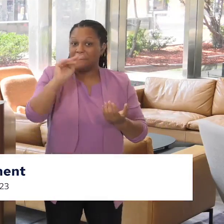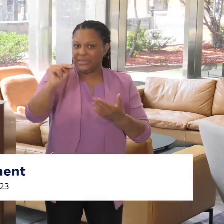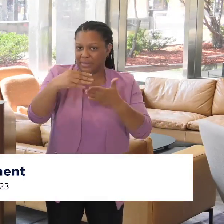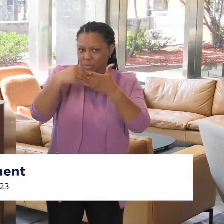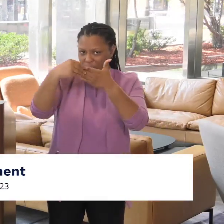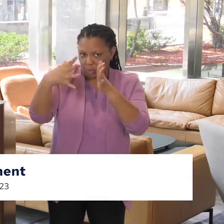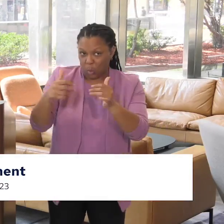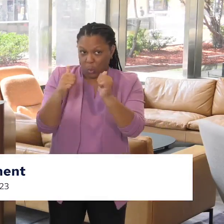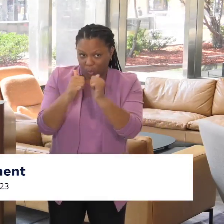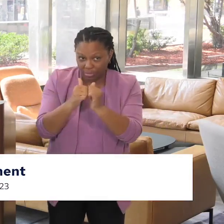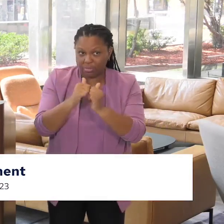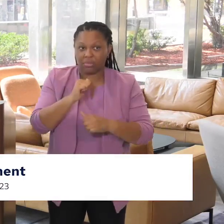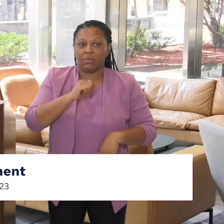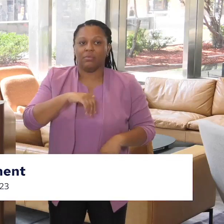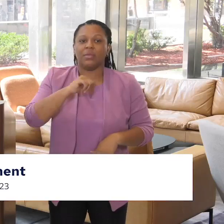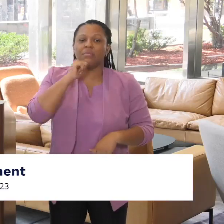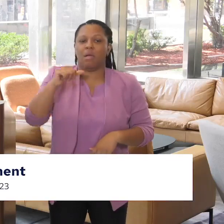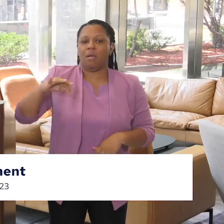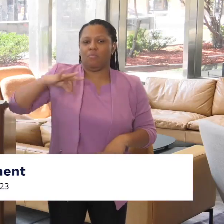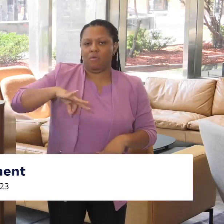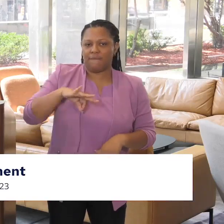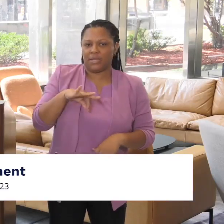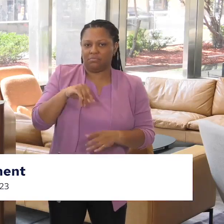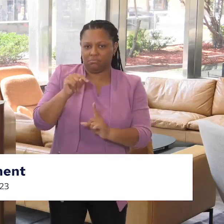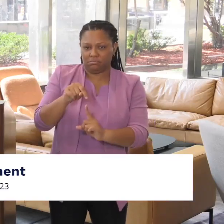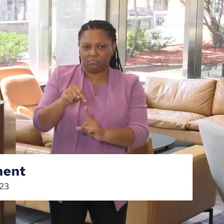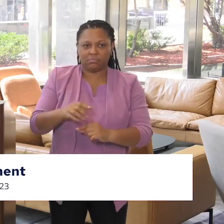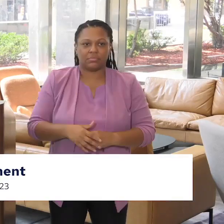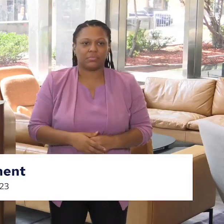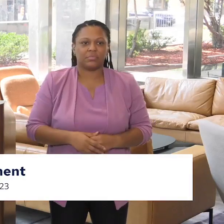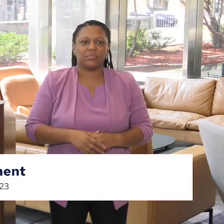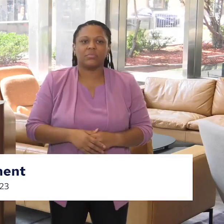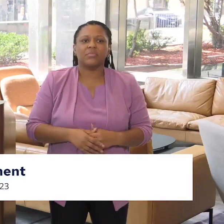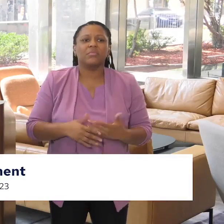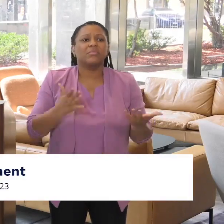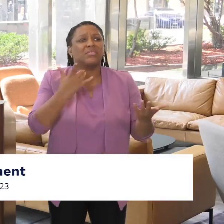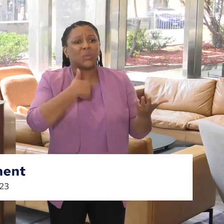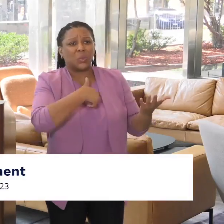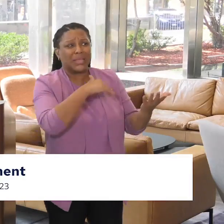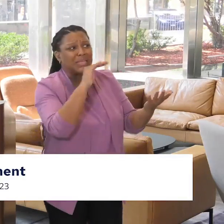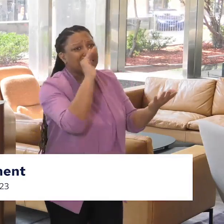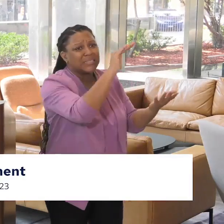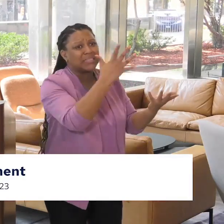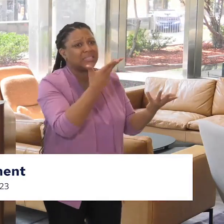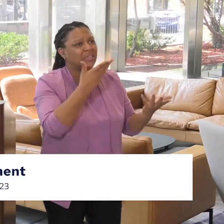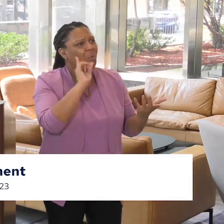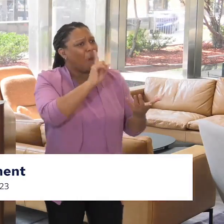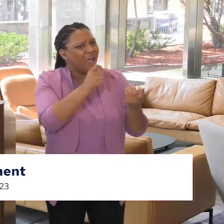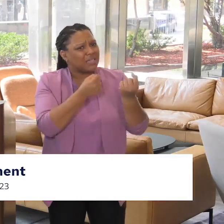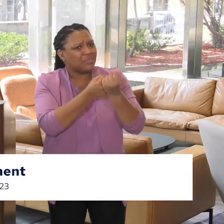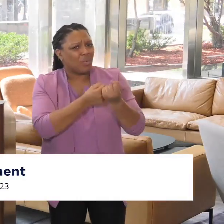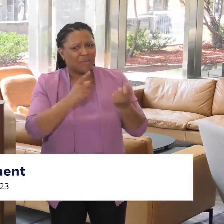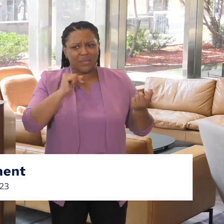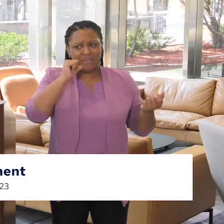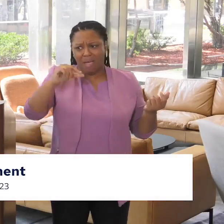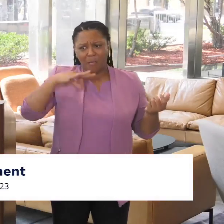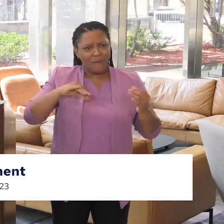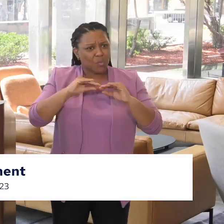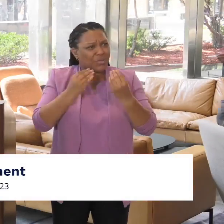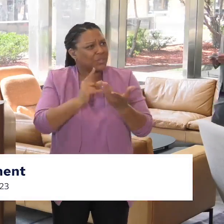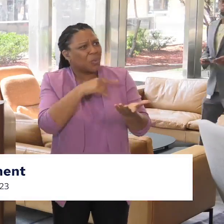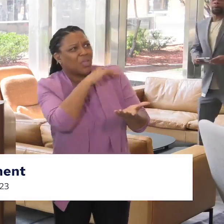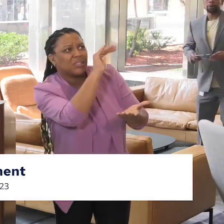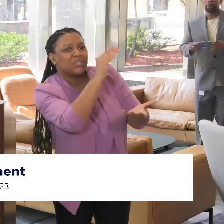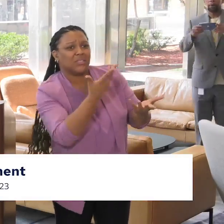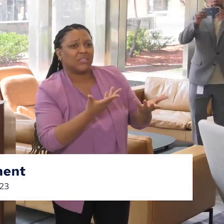nonprofits. And I said, where is the support for the nonprofit community in this bill? And it was like, well,